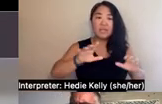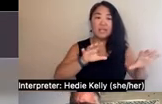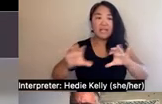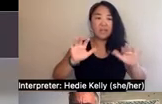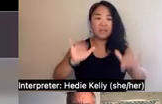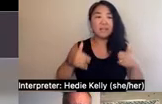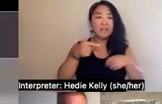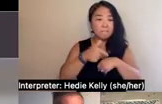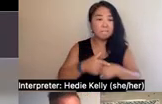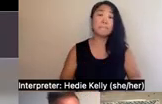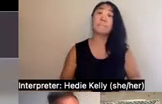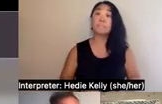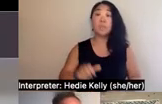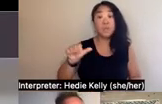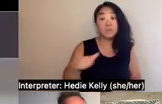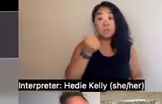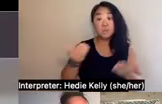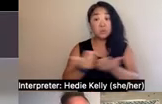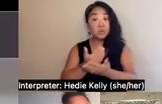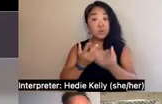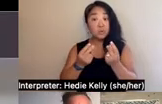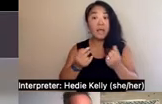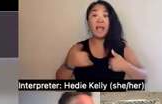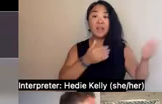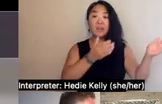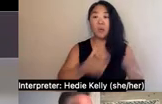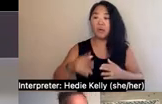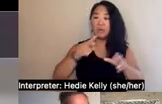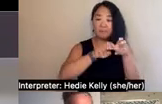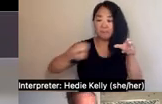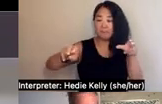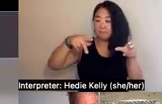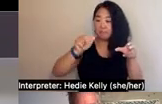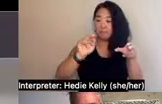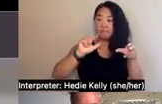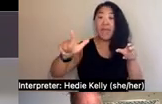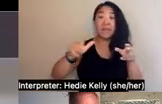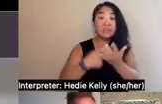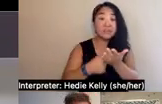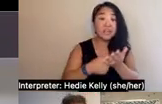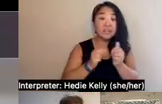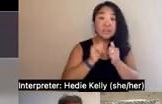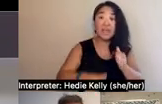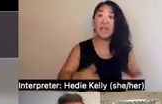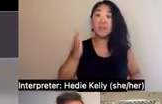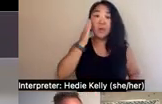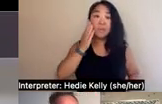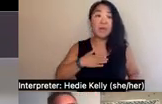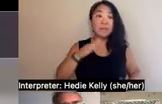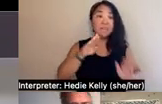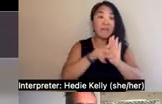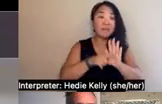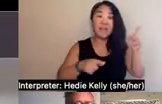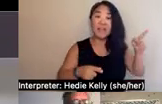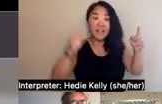Another new thing of this year was organizing a panel discussion about the walk. You might notice this background and this t-shirt. My hair's changed a little bit since then, maybe.